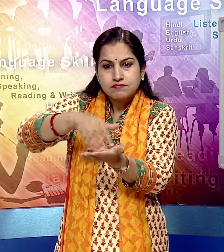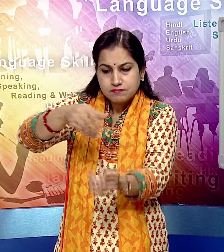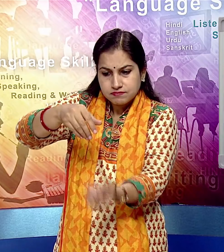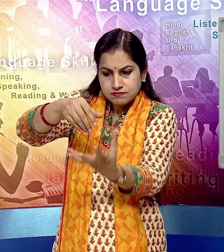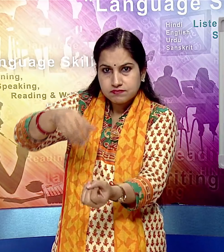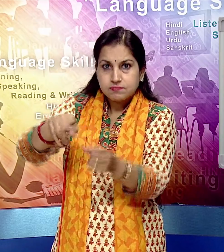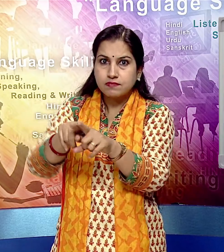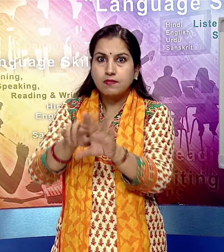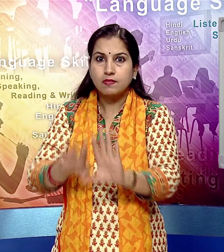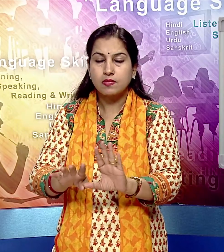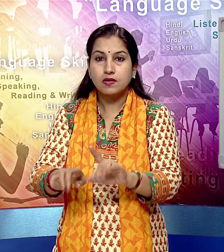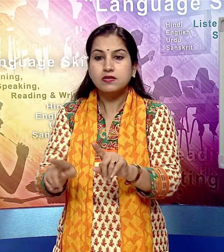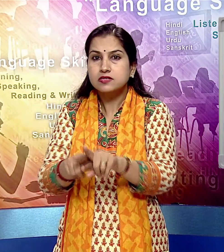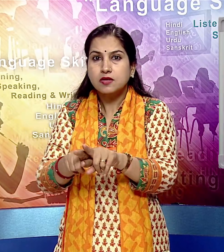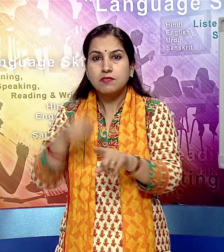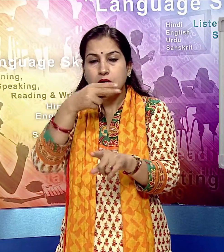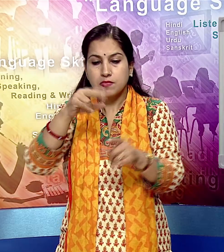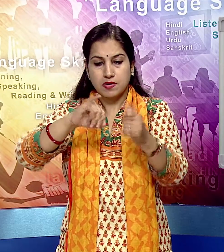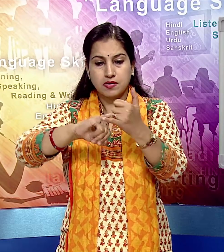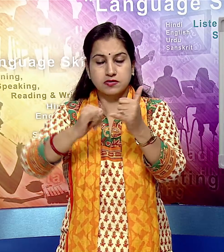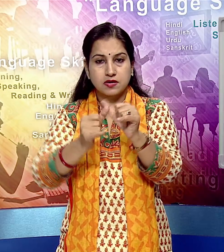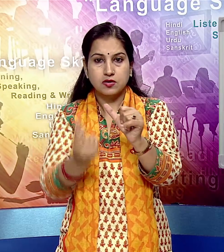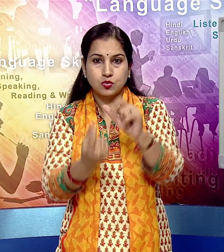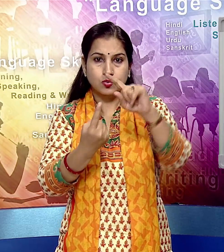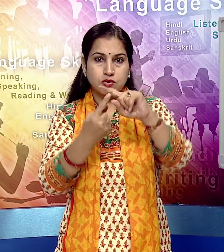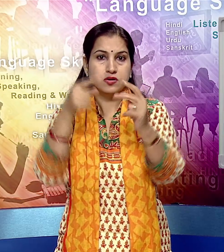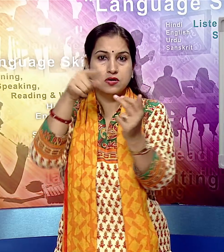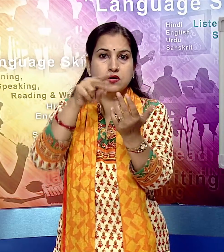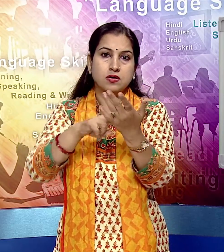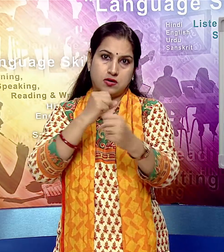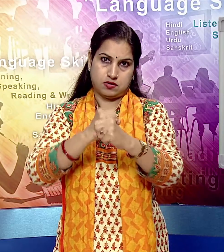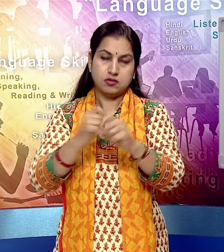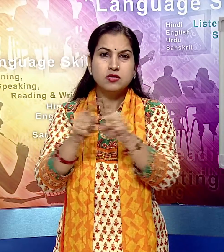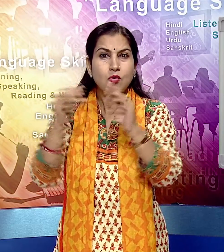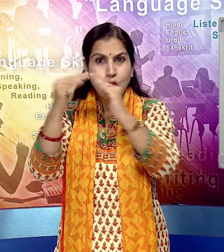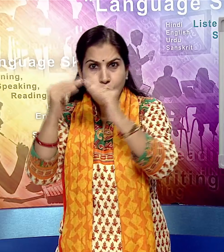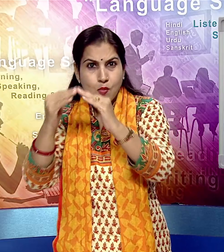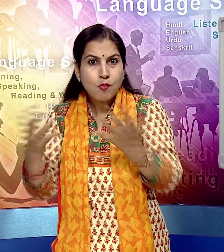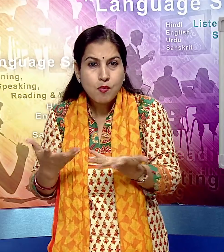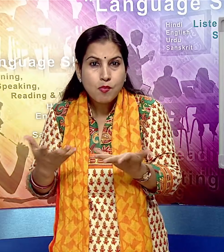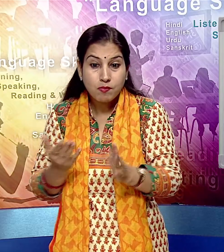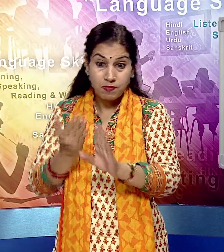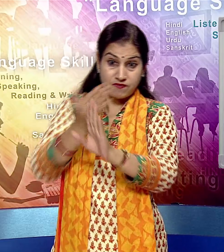is sauteing. Like at home, before cooking